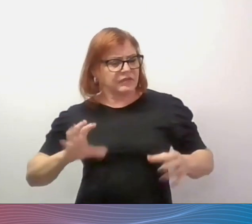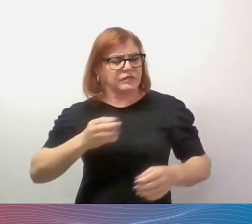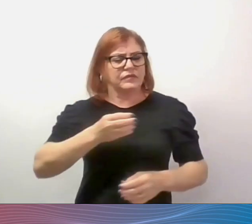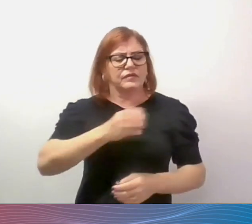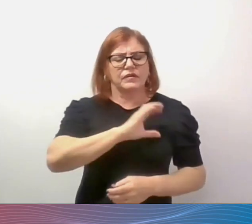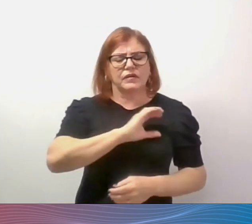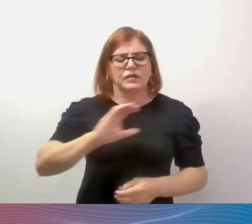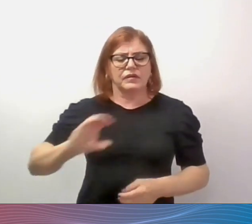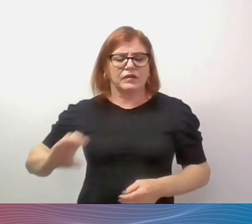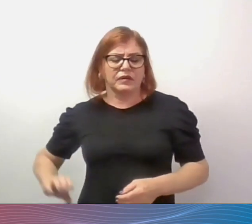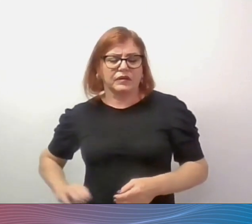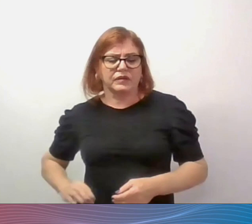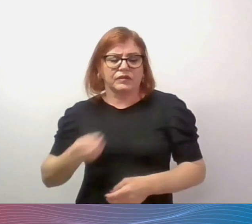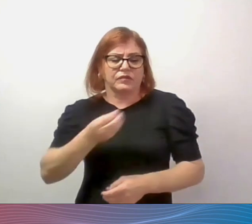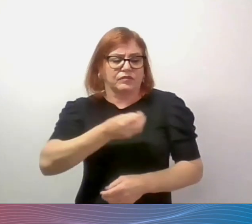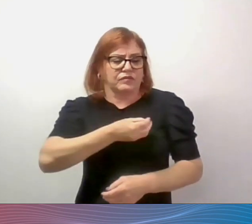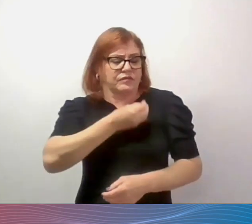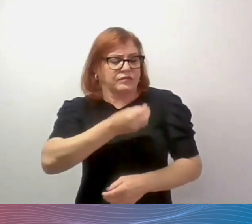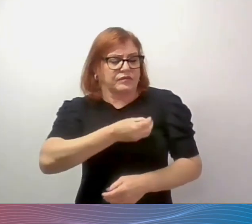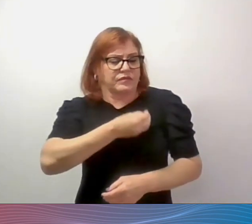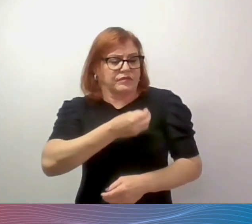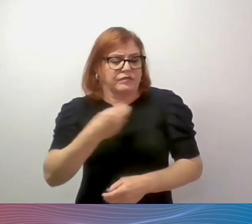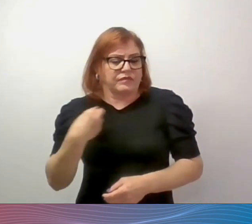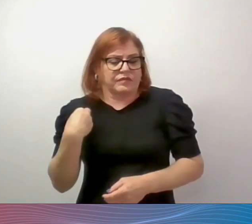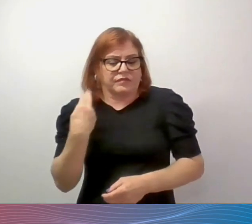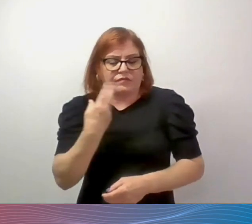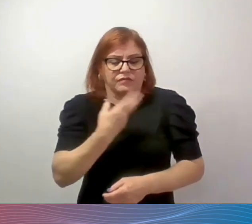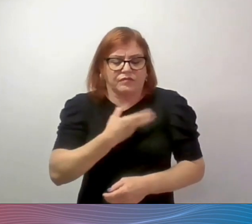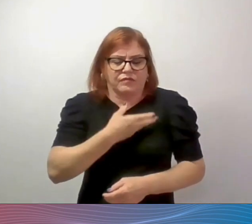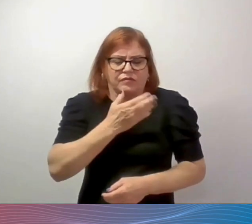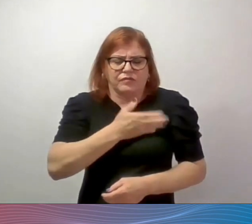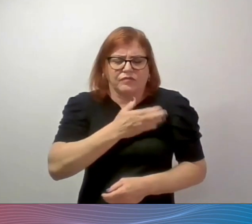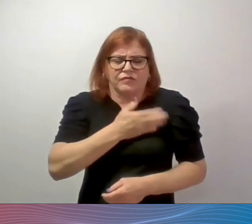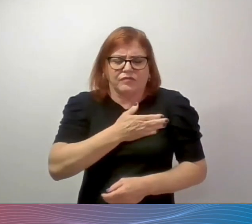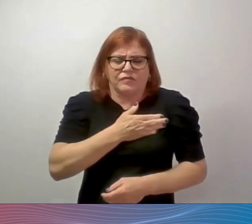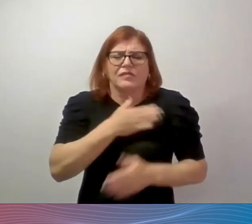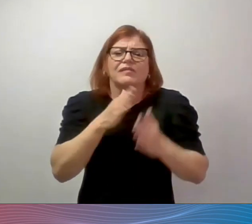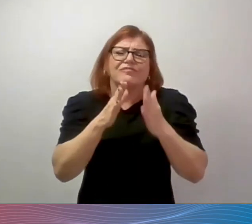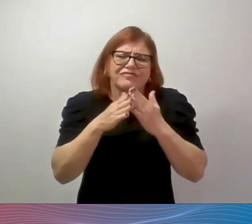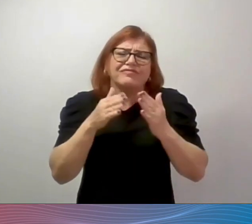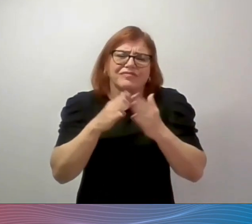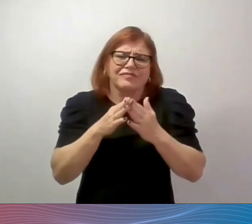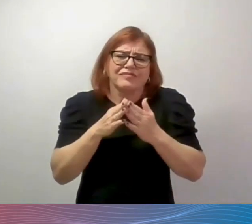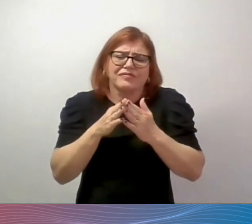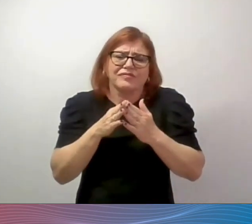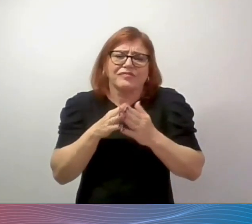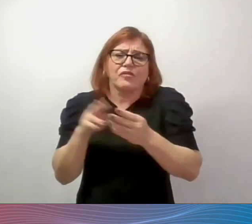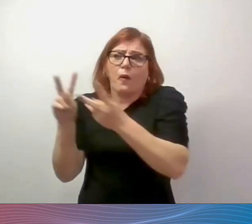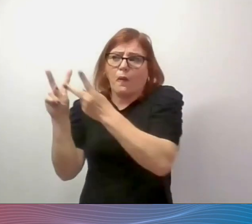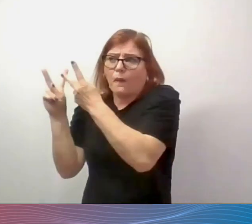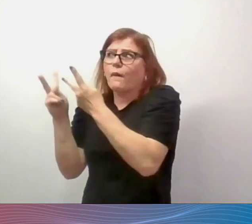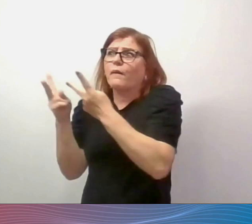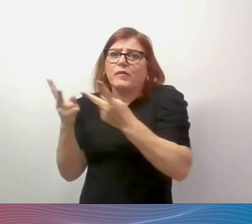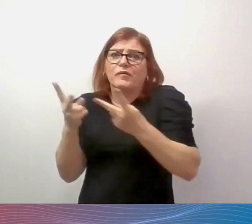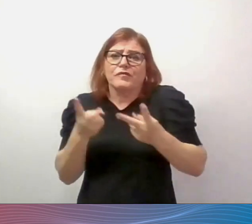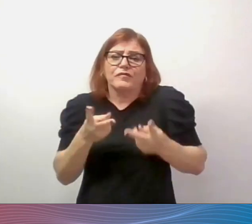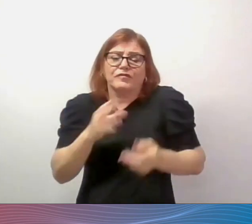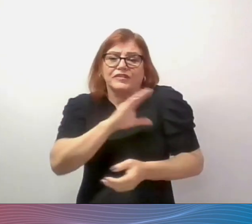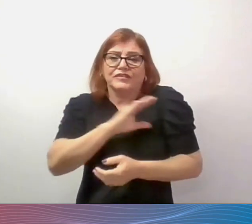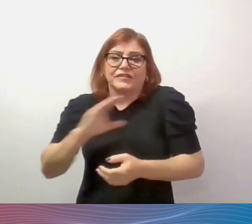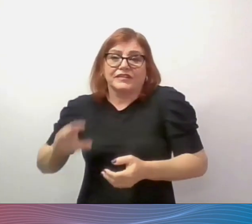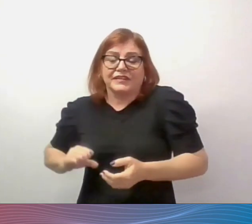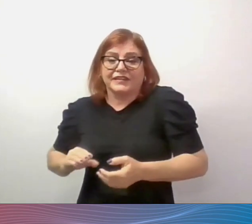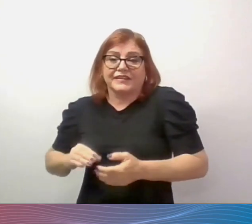hearts. Convide a Cristo a entrar no seu coração. Invite Christ to come into your heart. Porque quando